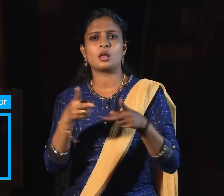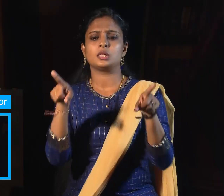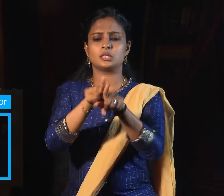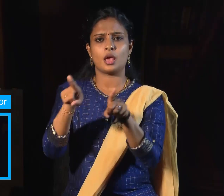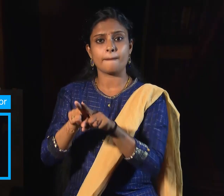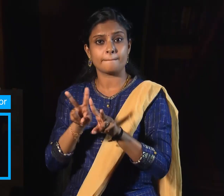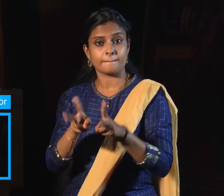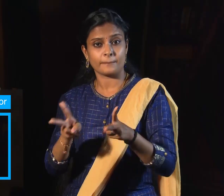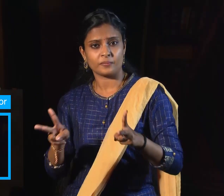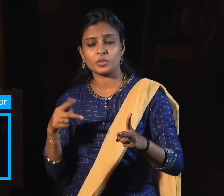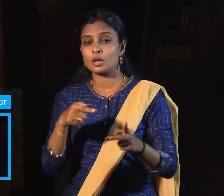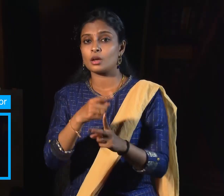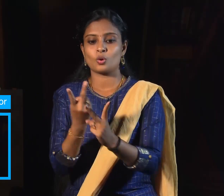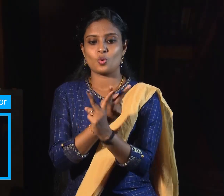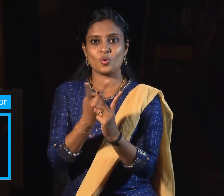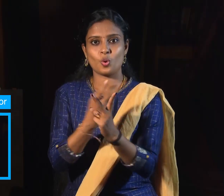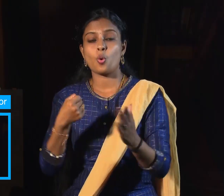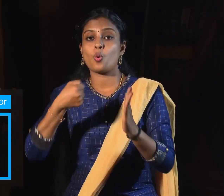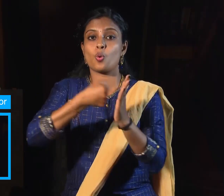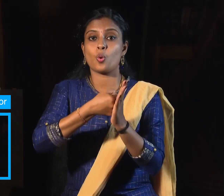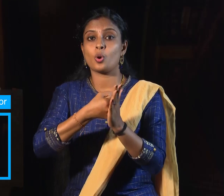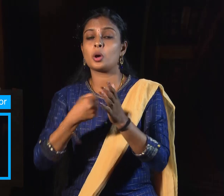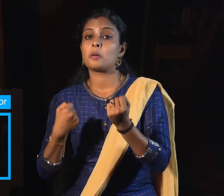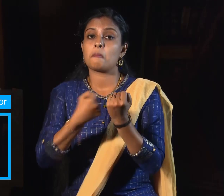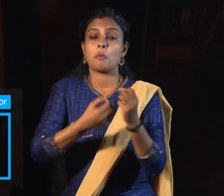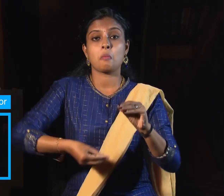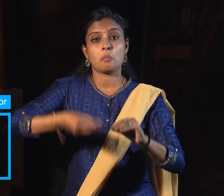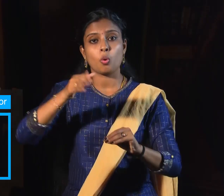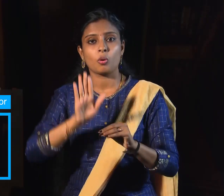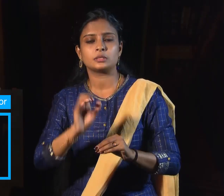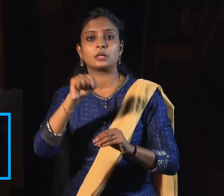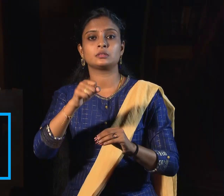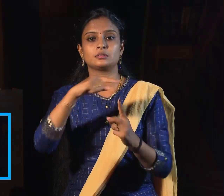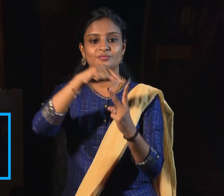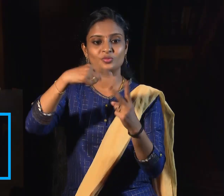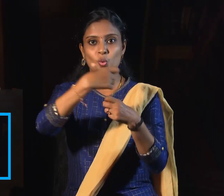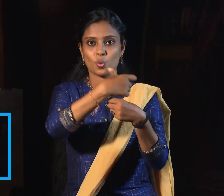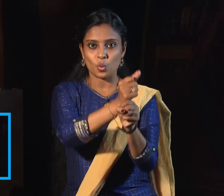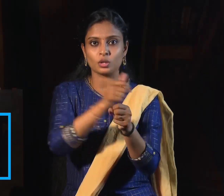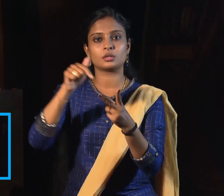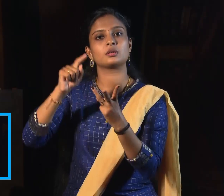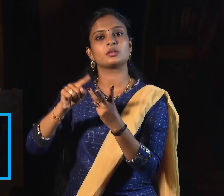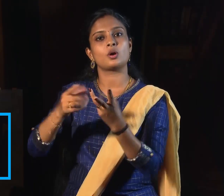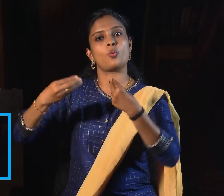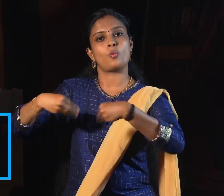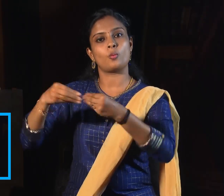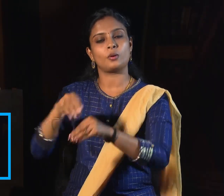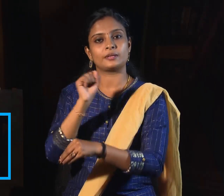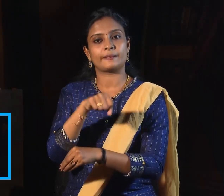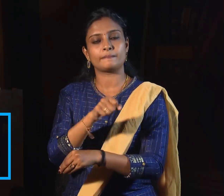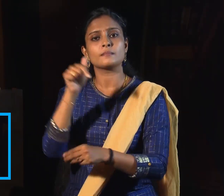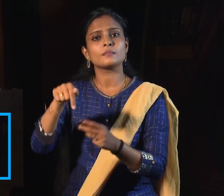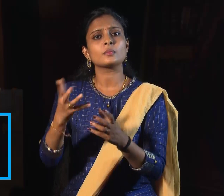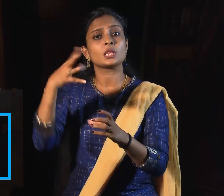fields depending heavily on the goods produced by the primary and secondary sectors. This sector also